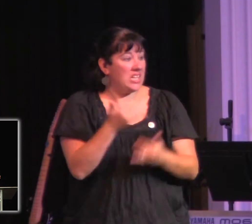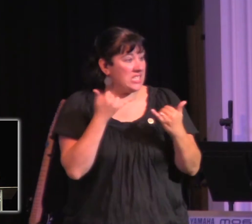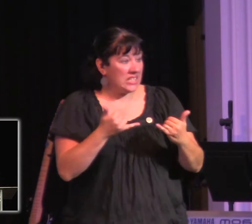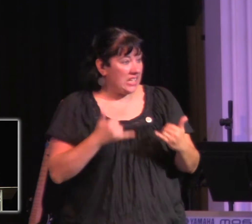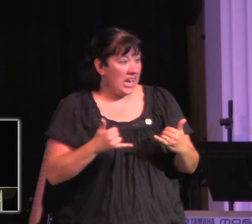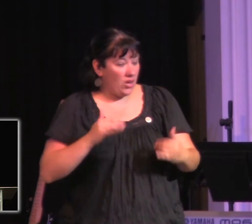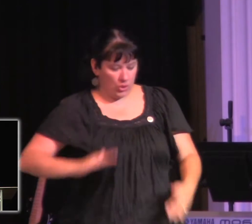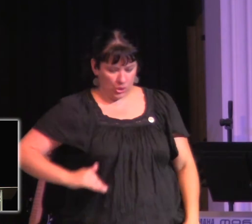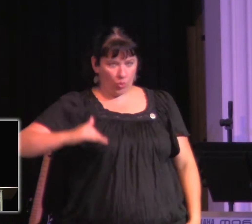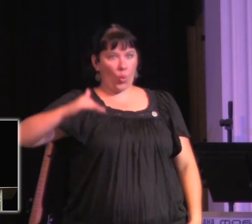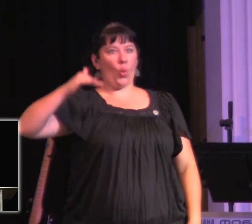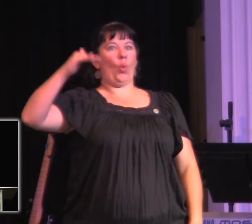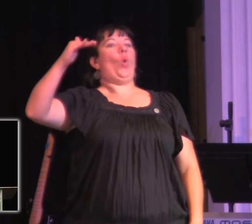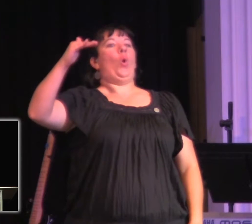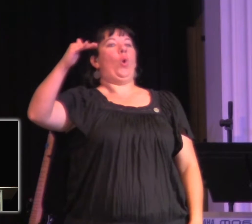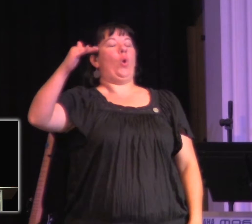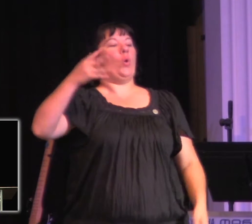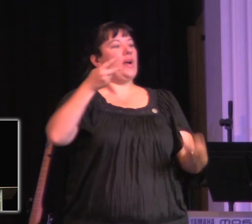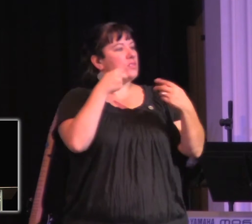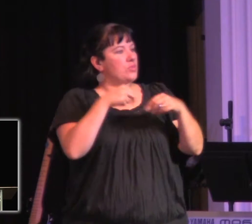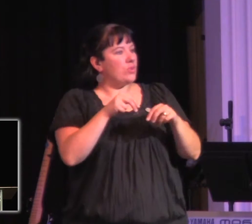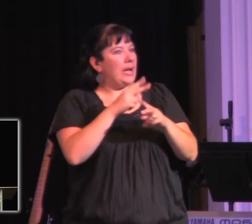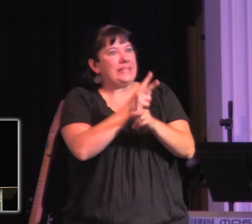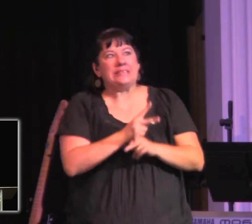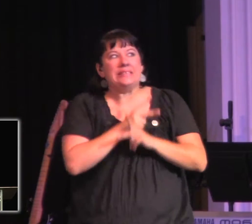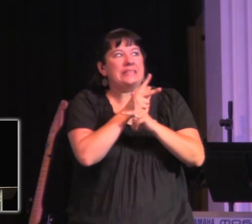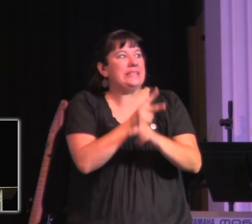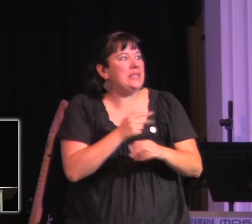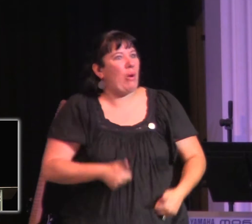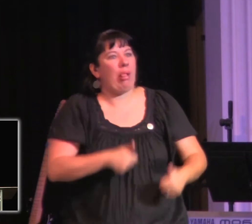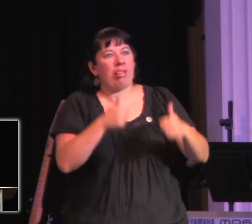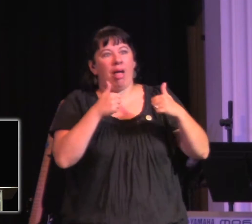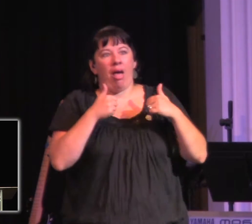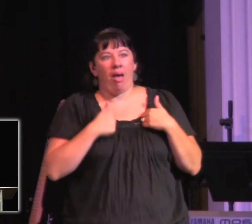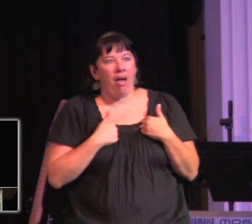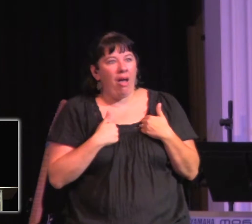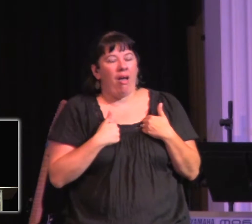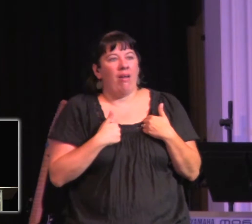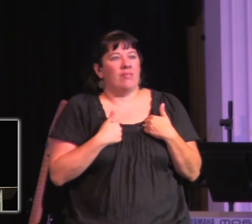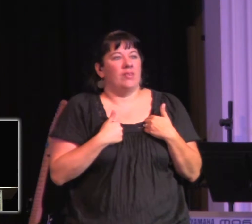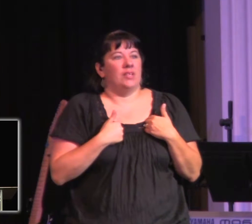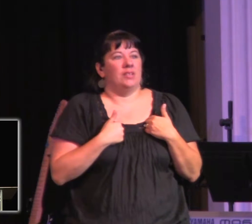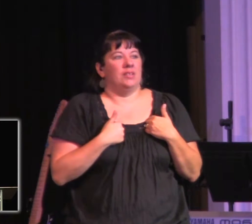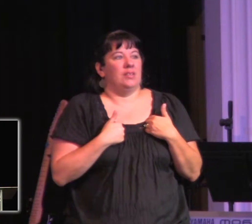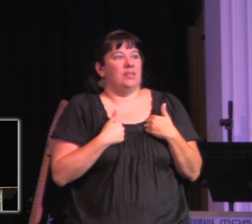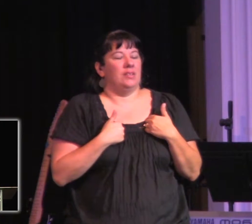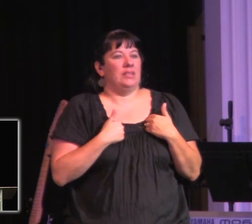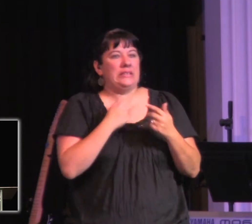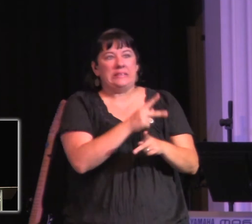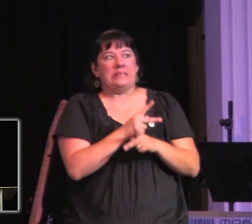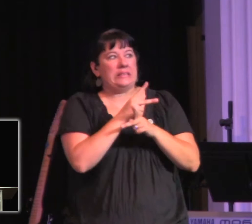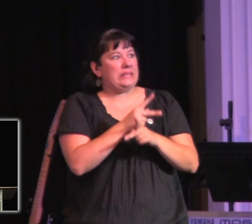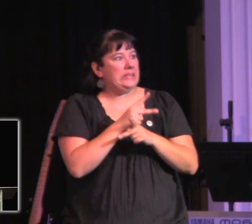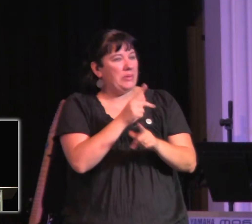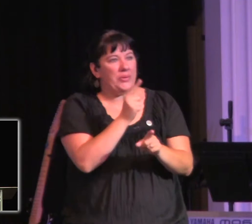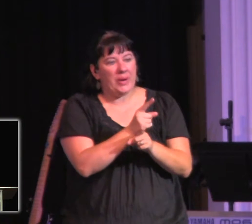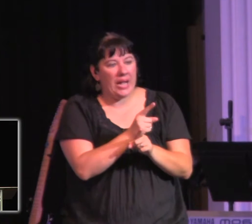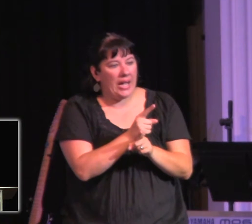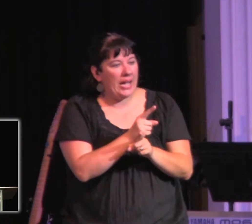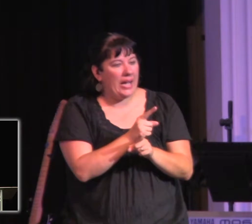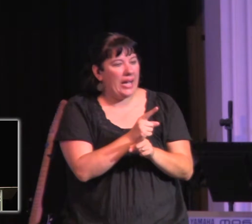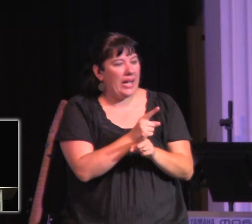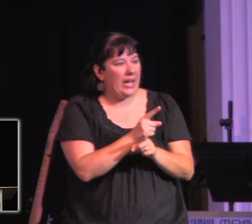life together. But she's all broken. Her brokenness was causing her a tremendous amount